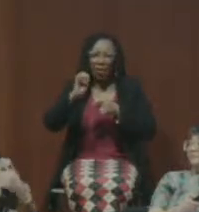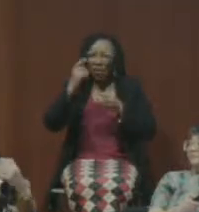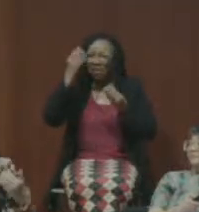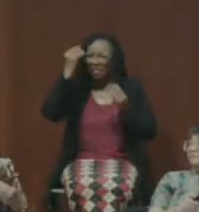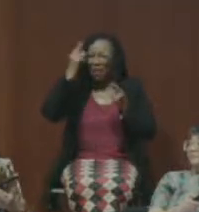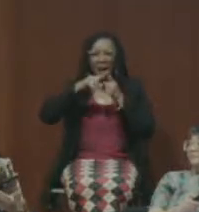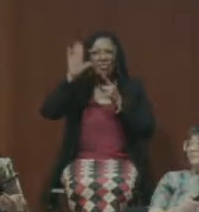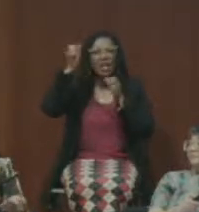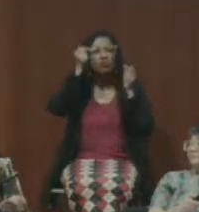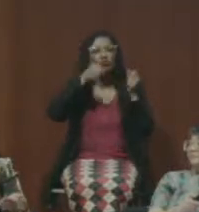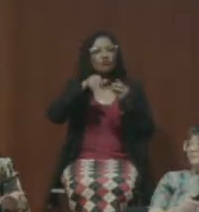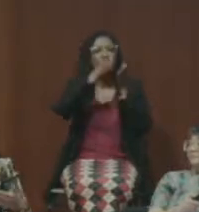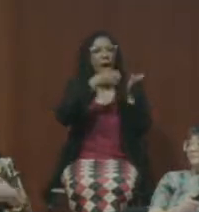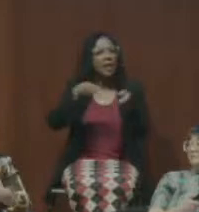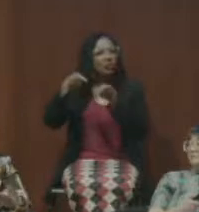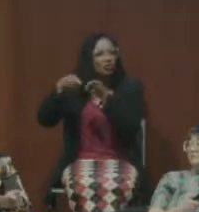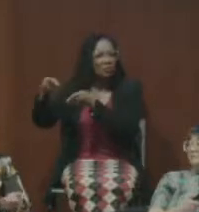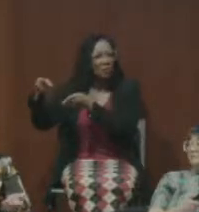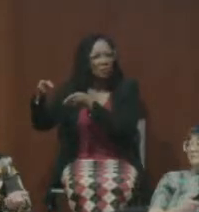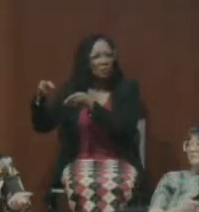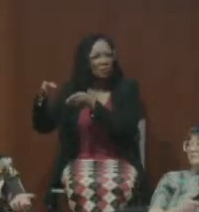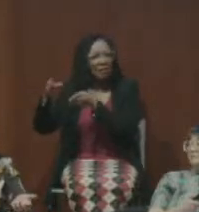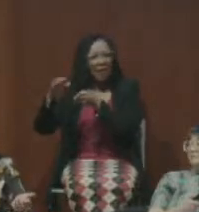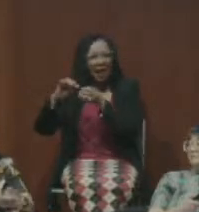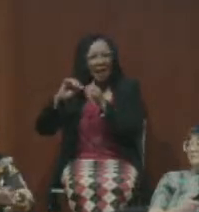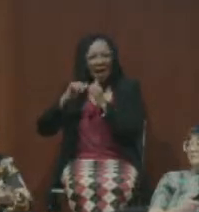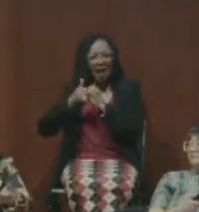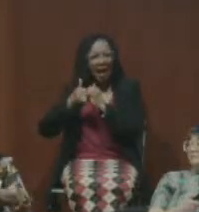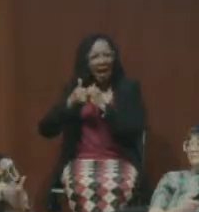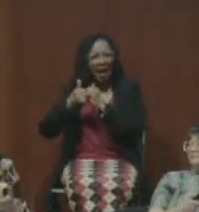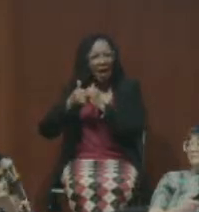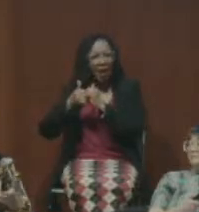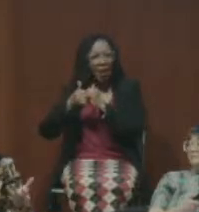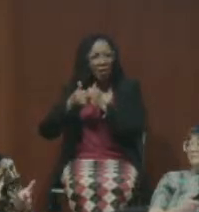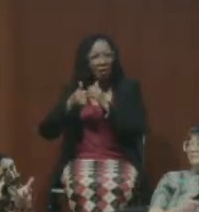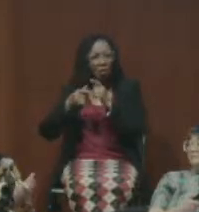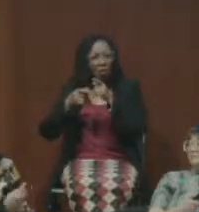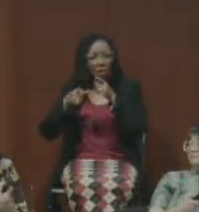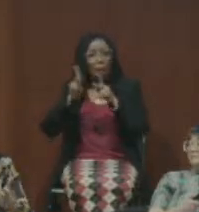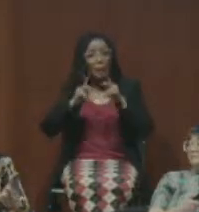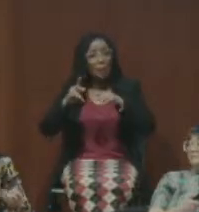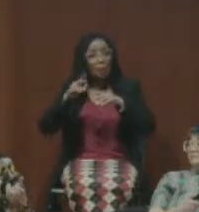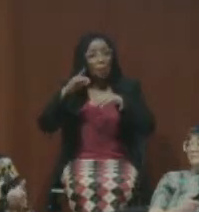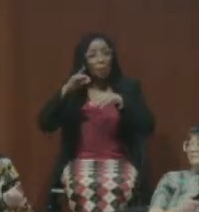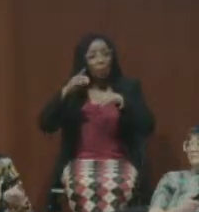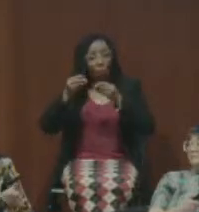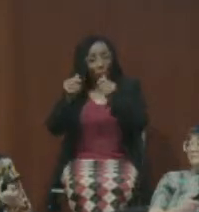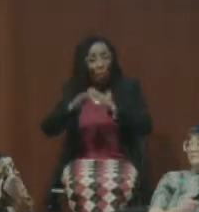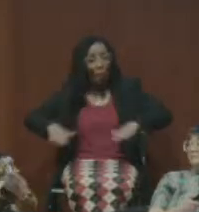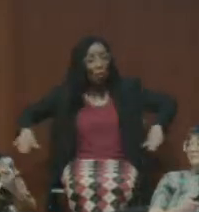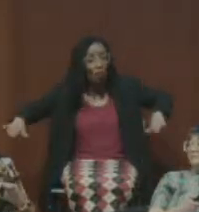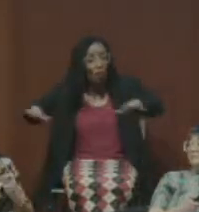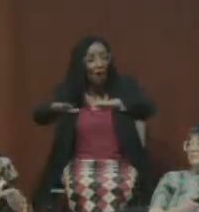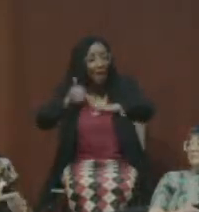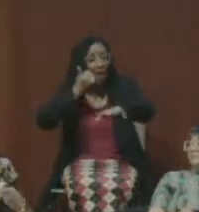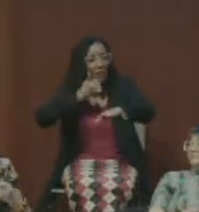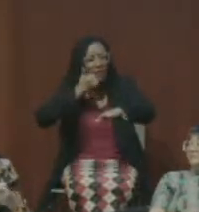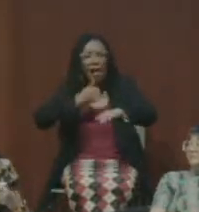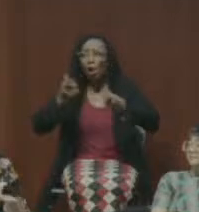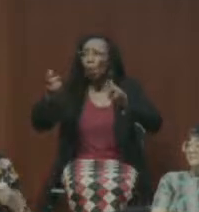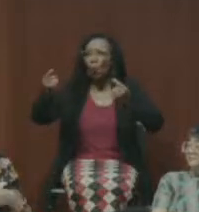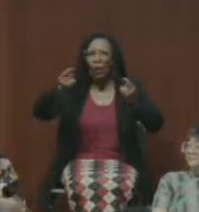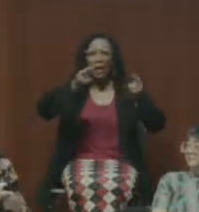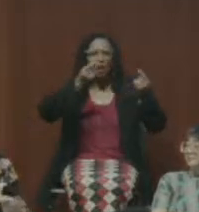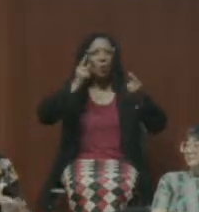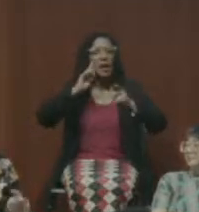strategies, and then we need to see how Palestinians on the ground are actually navigating all these spaces and all these tactics